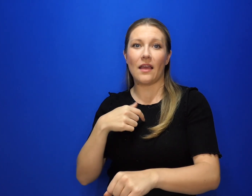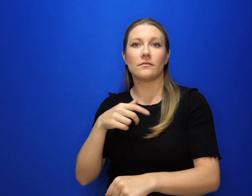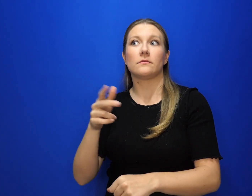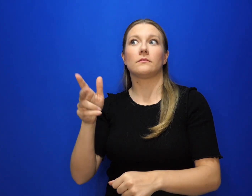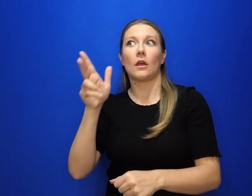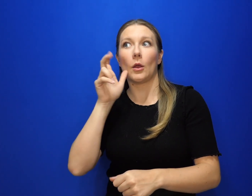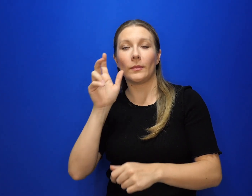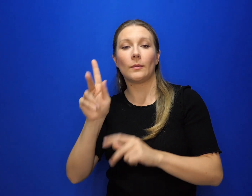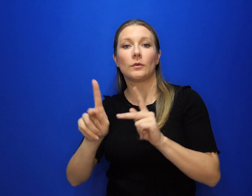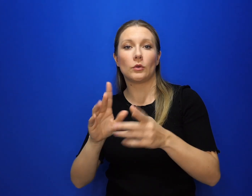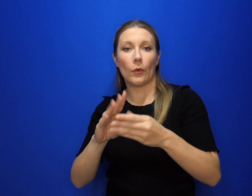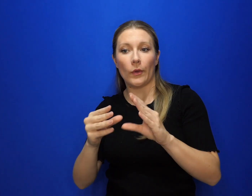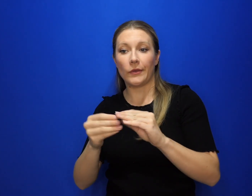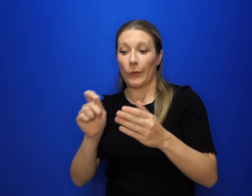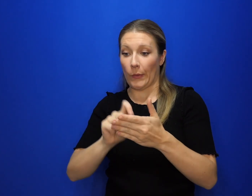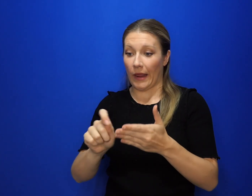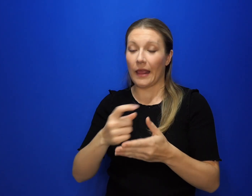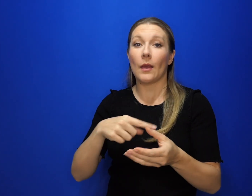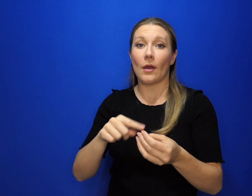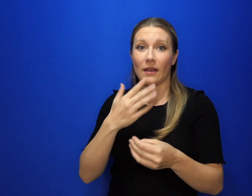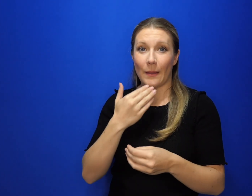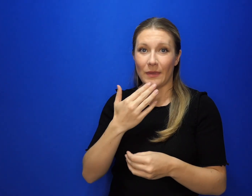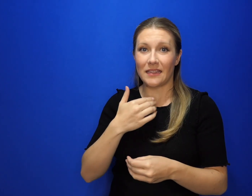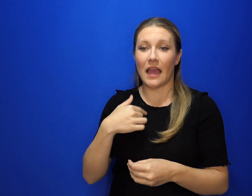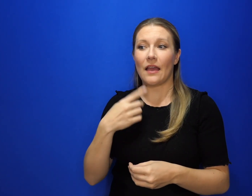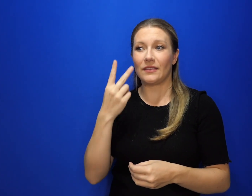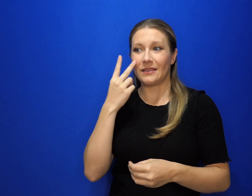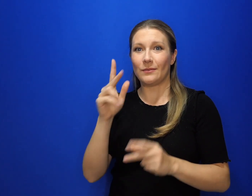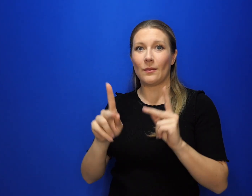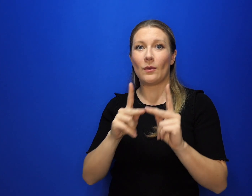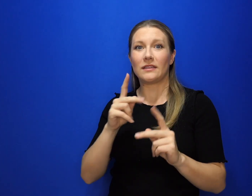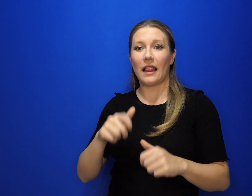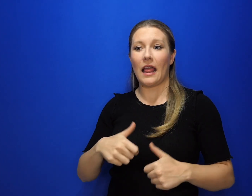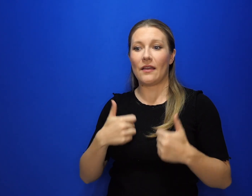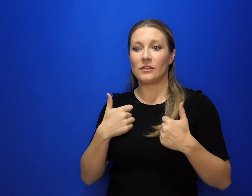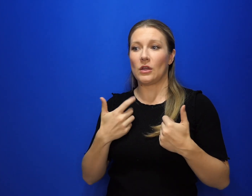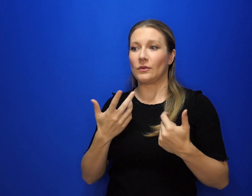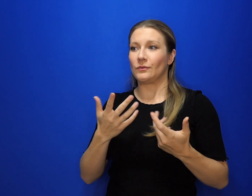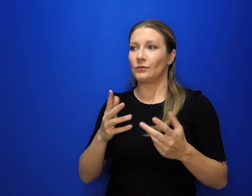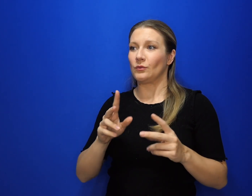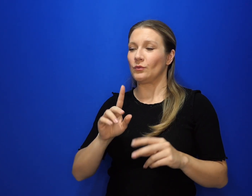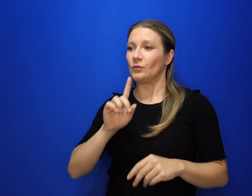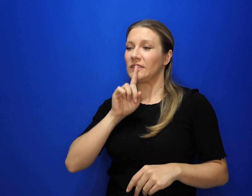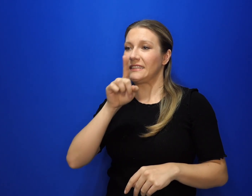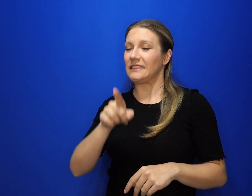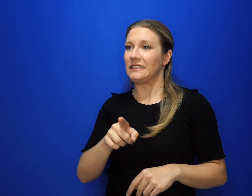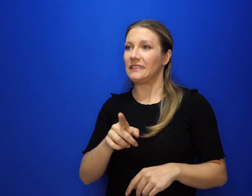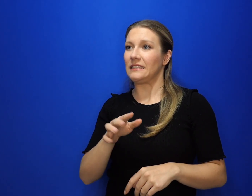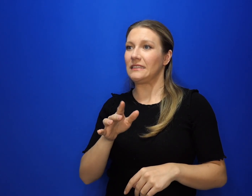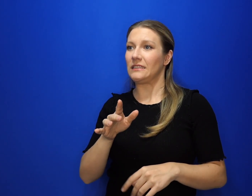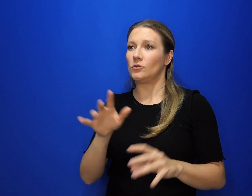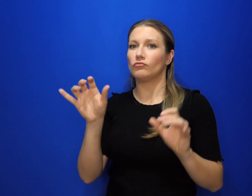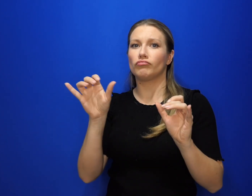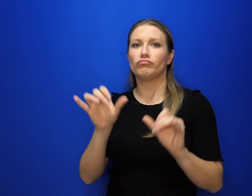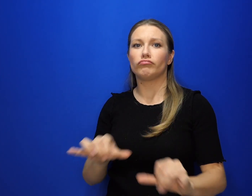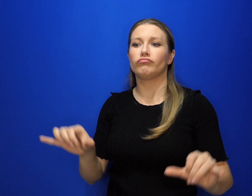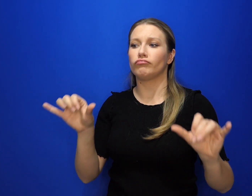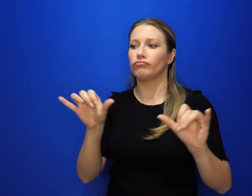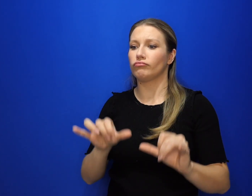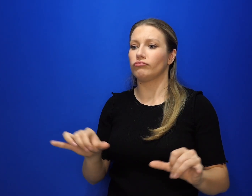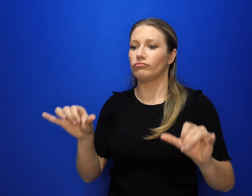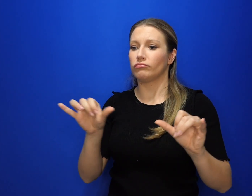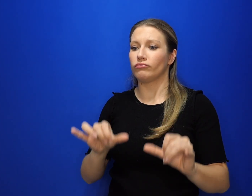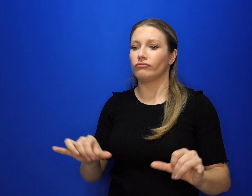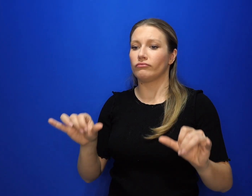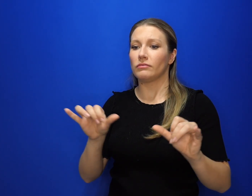hearing people's stories and writing about diabetes, that people's lives are very like frenetic. And then when you hit a holiday